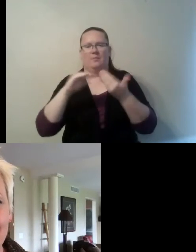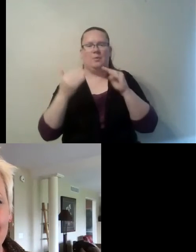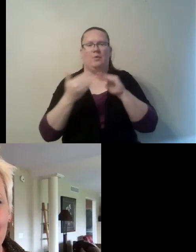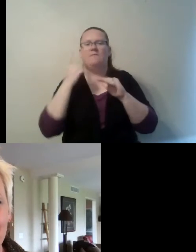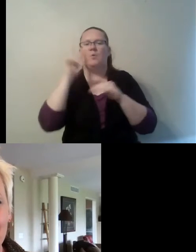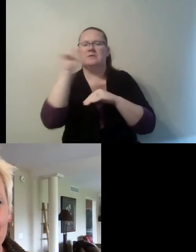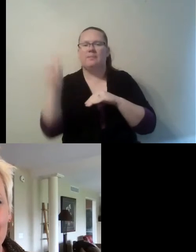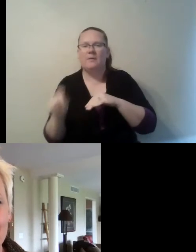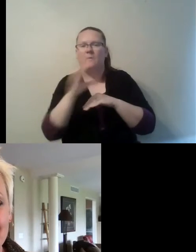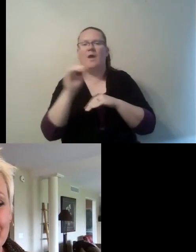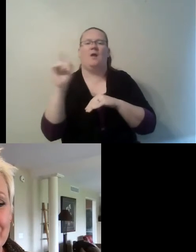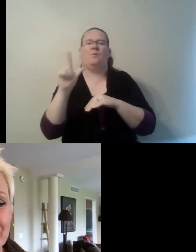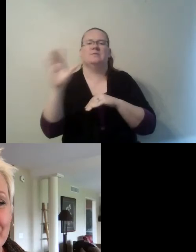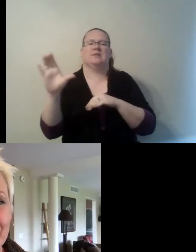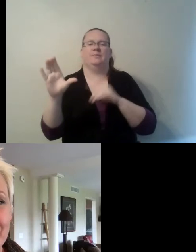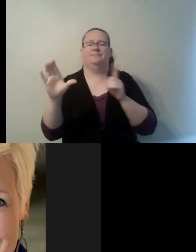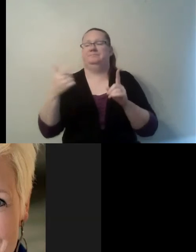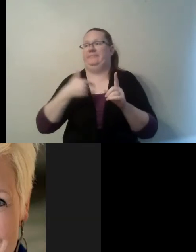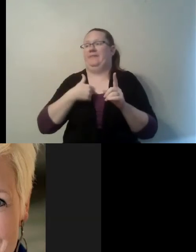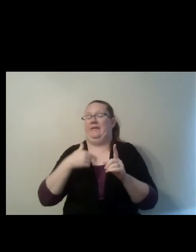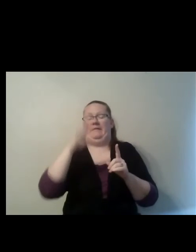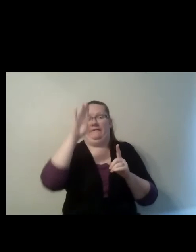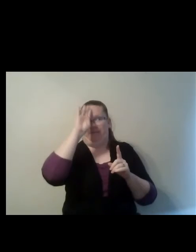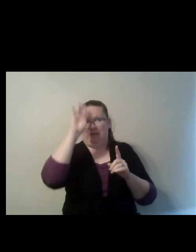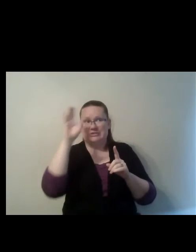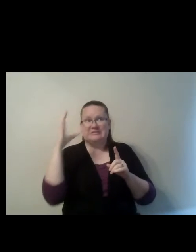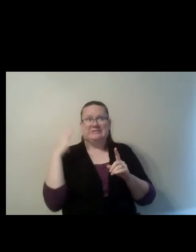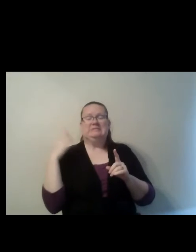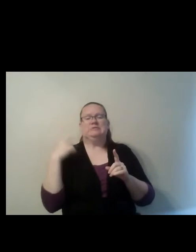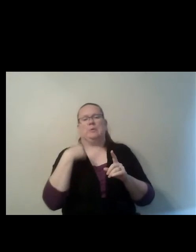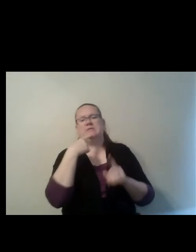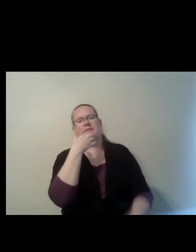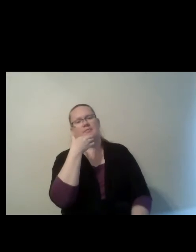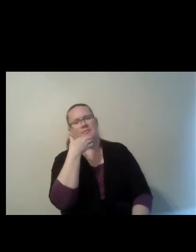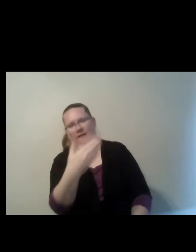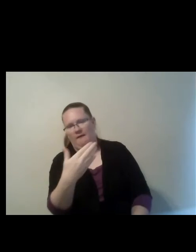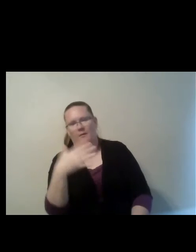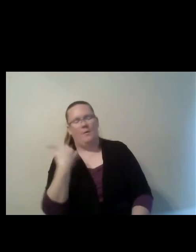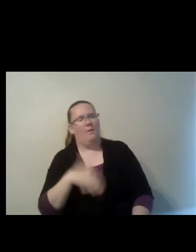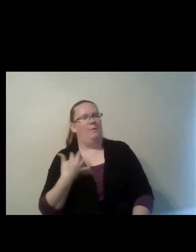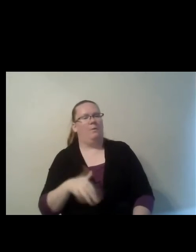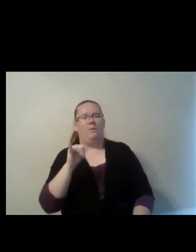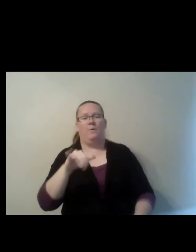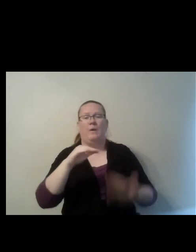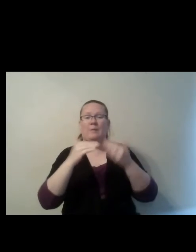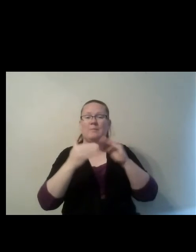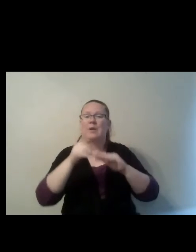Lucas County? As the fire chief, first of all, I have to say thank you. The community has stepped up to help take care of our